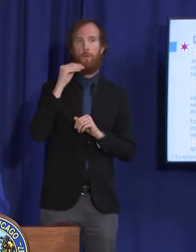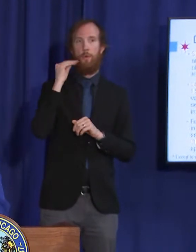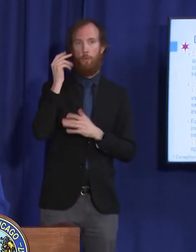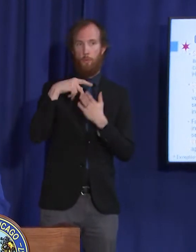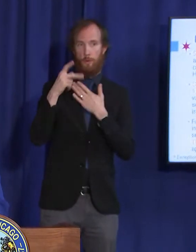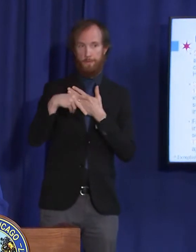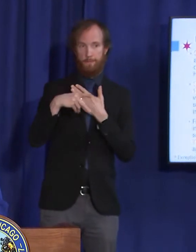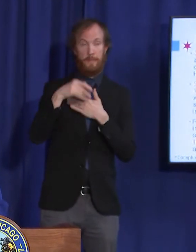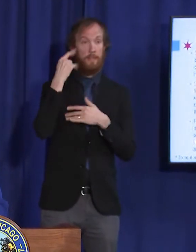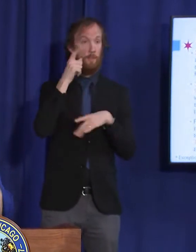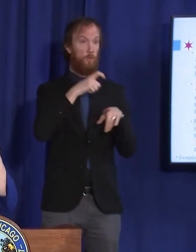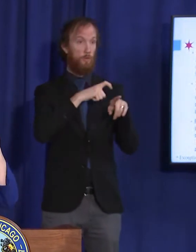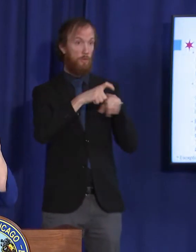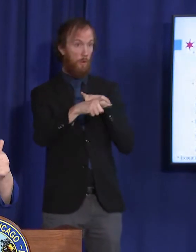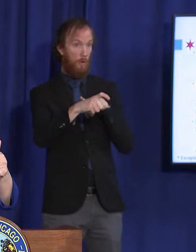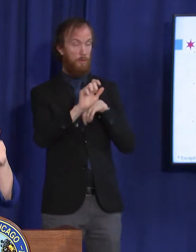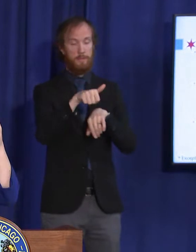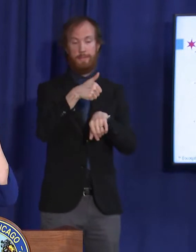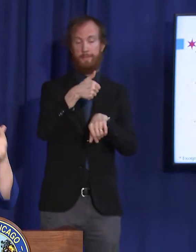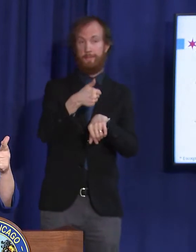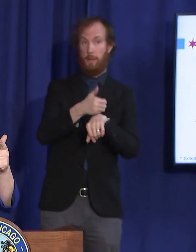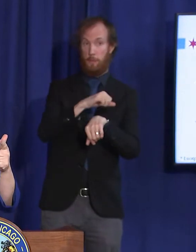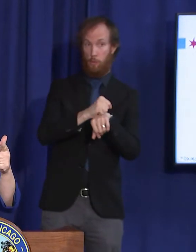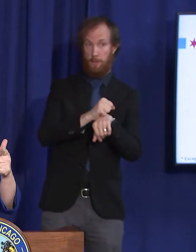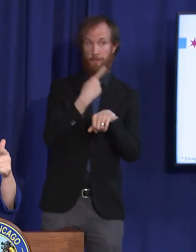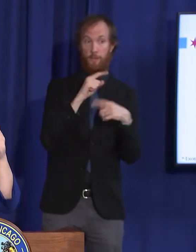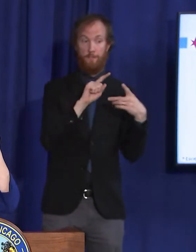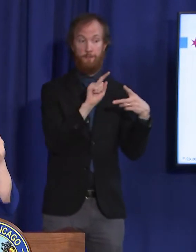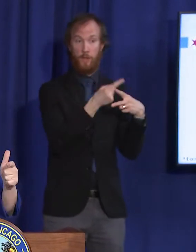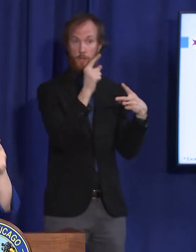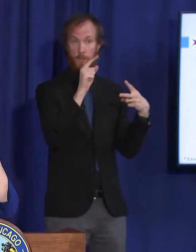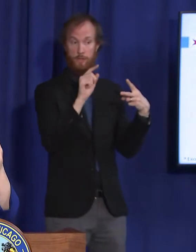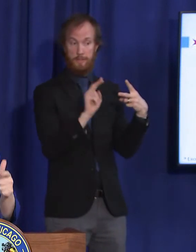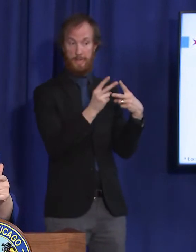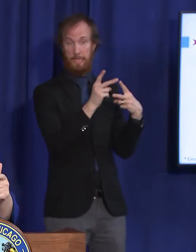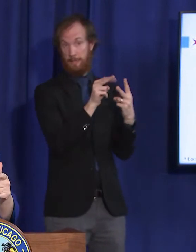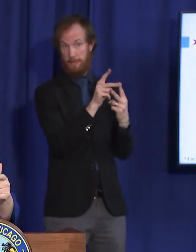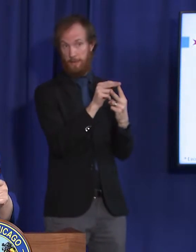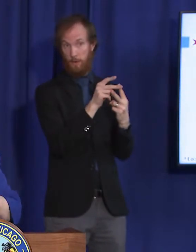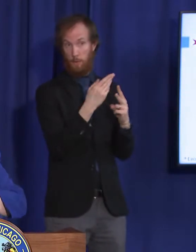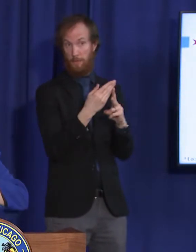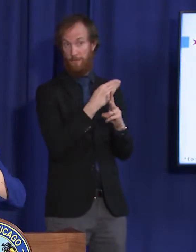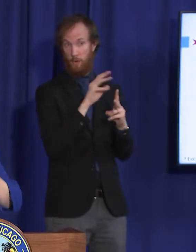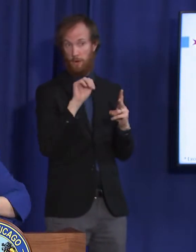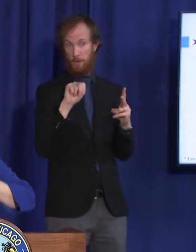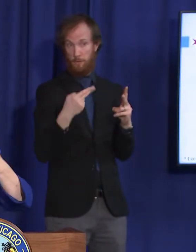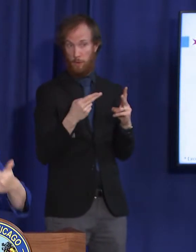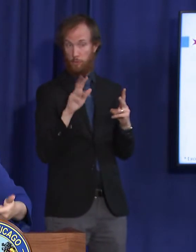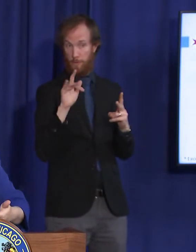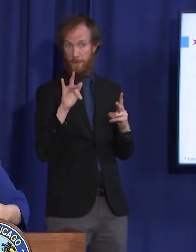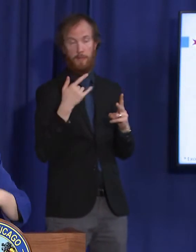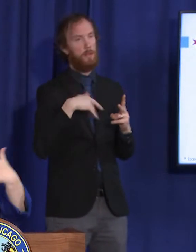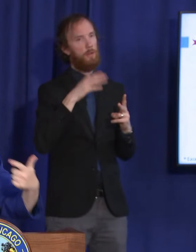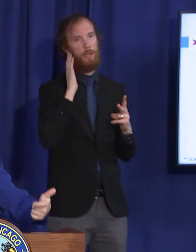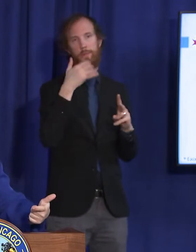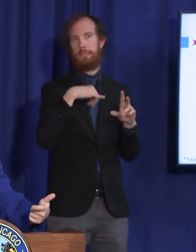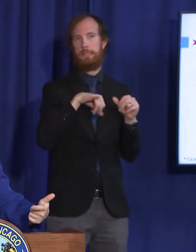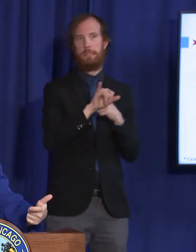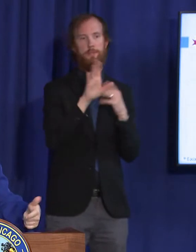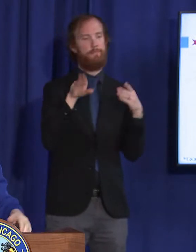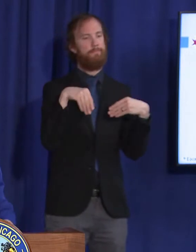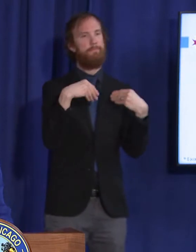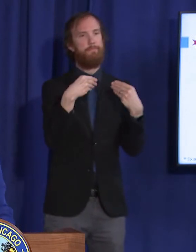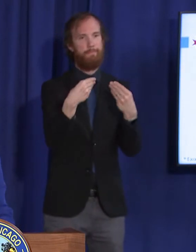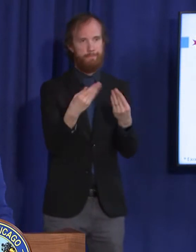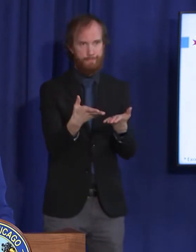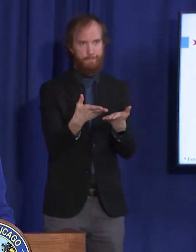and scheduled an appointment for first or second dose by March 25th, we will honor that incentive even if the